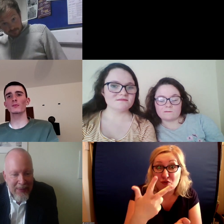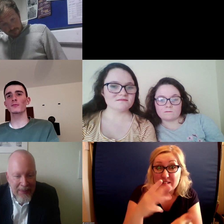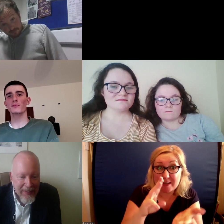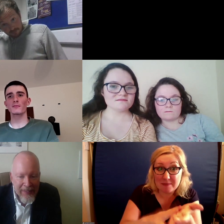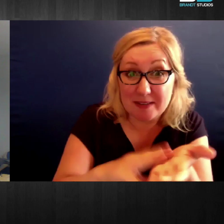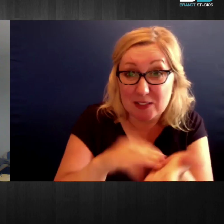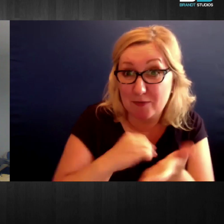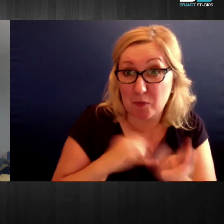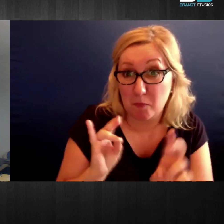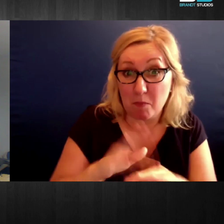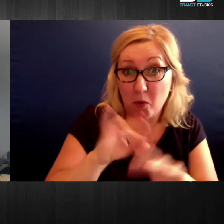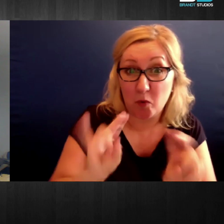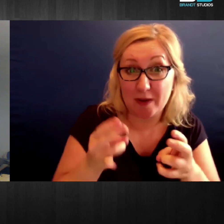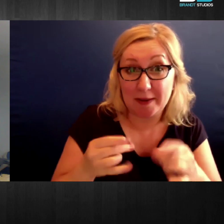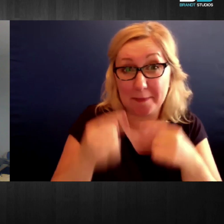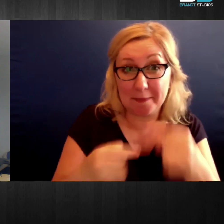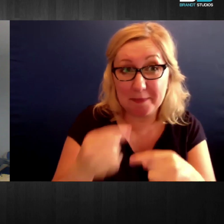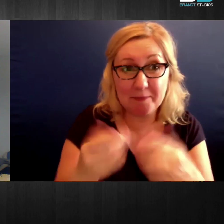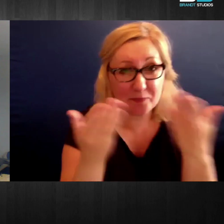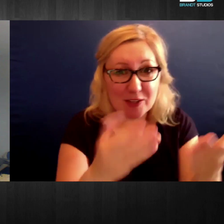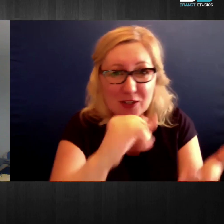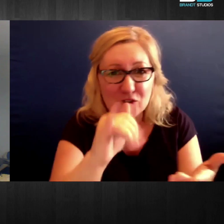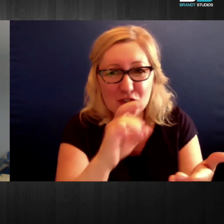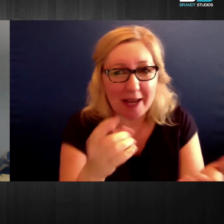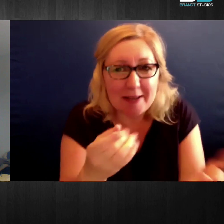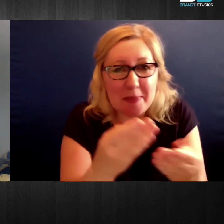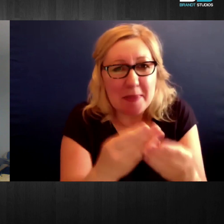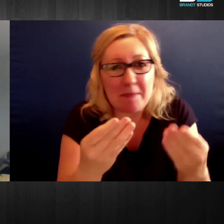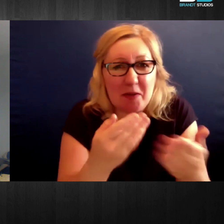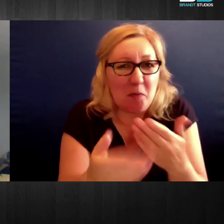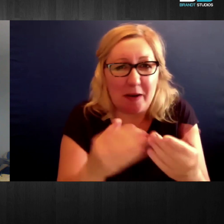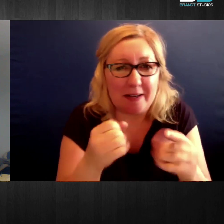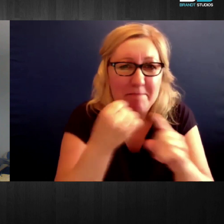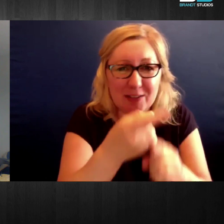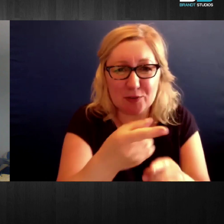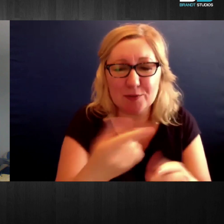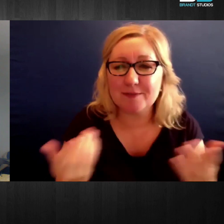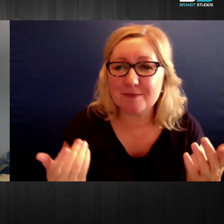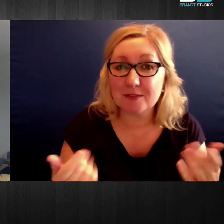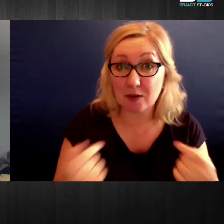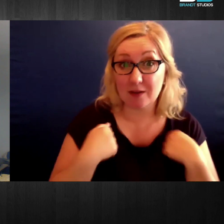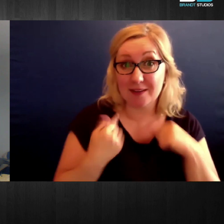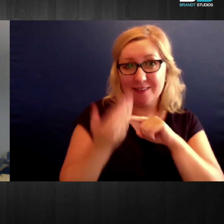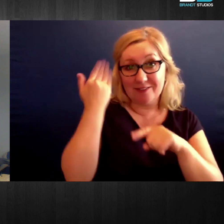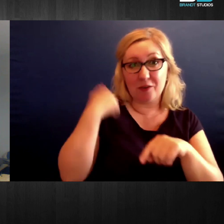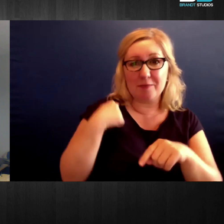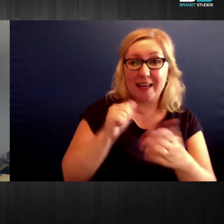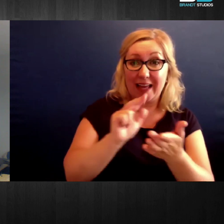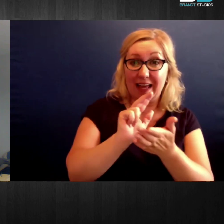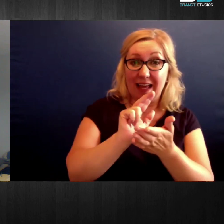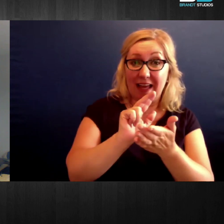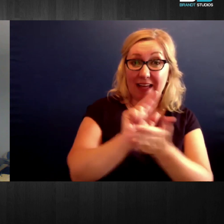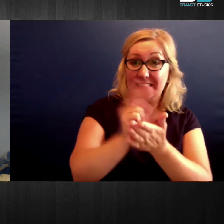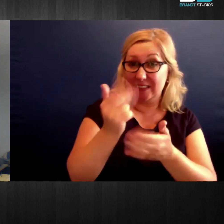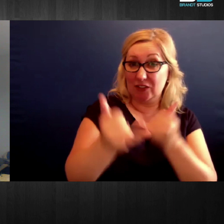ones? Well, for me, I think when I was 18 and finishing up my leaving cert, I read The